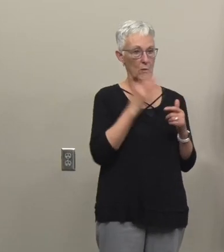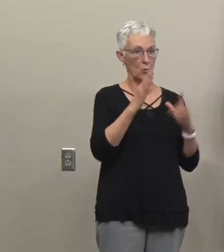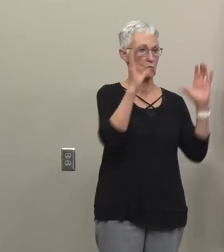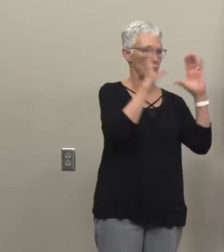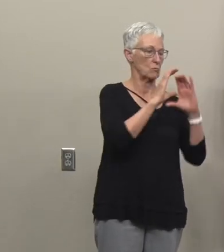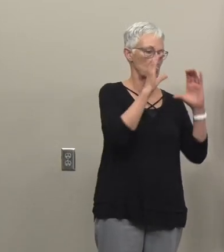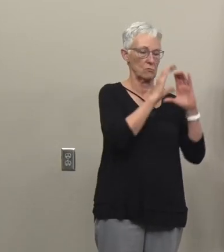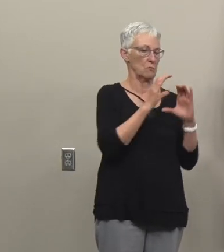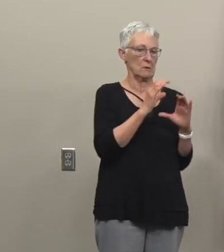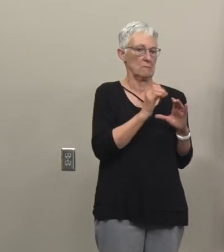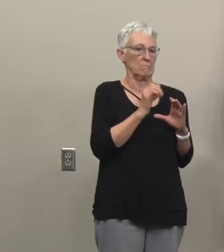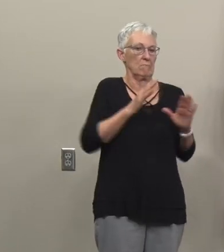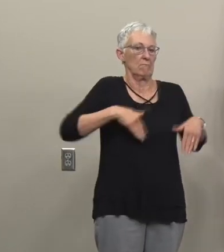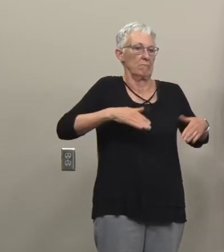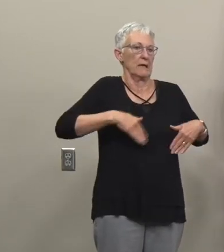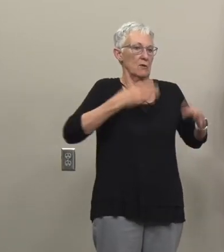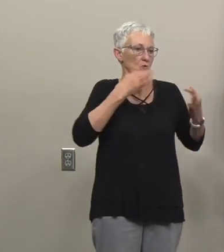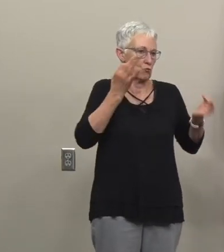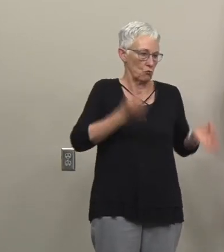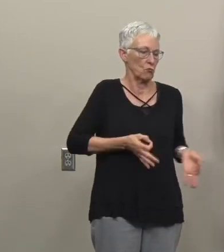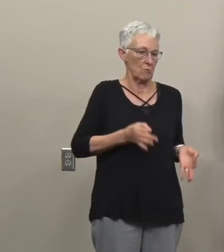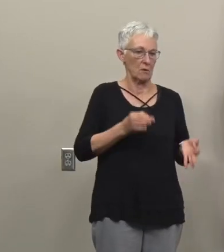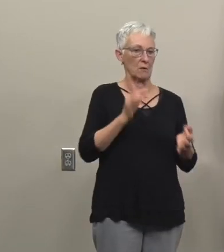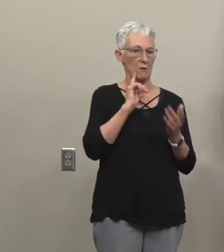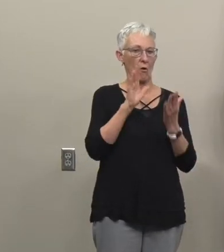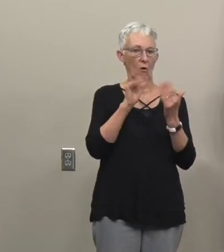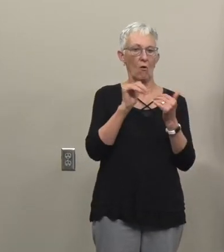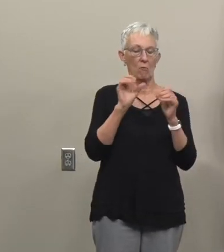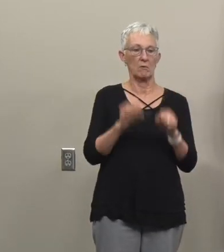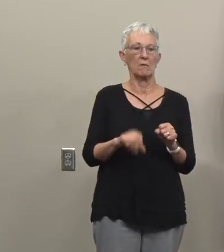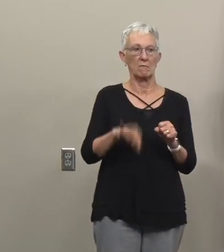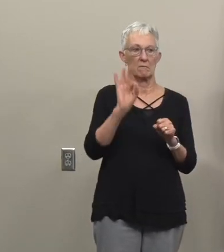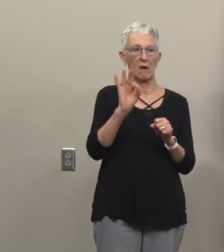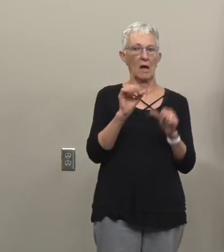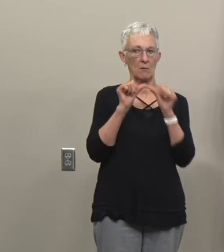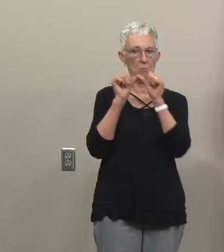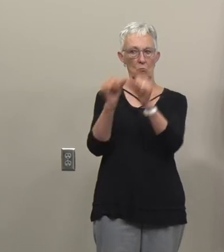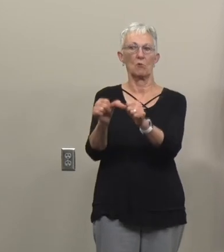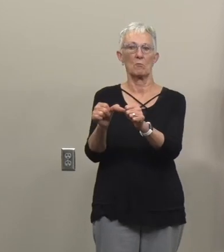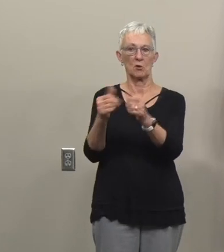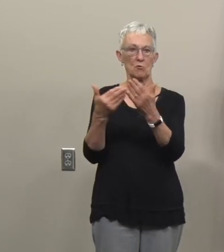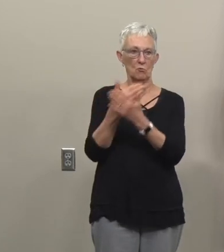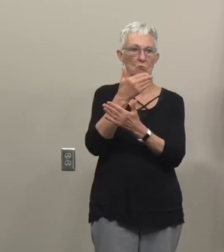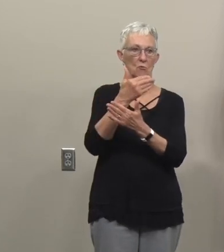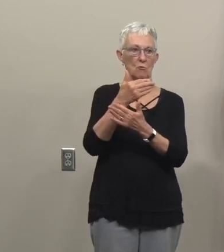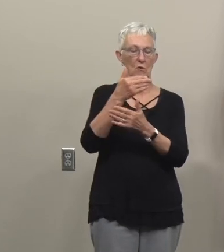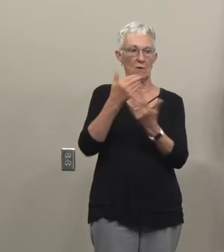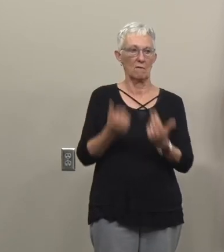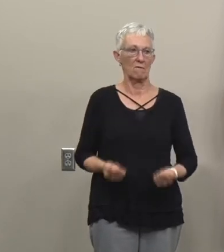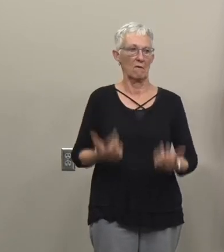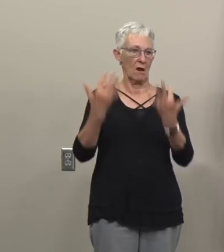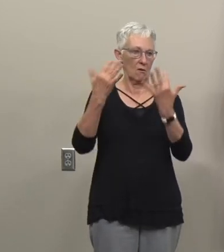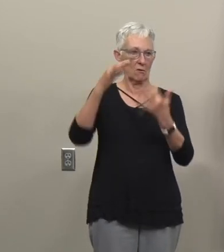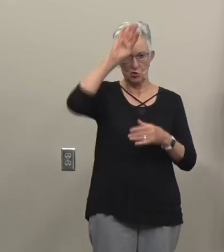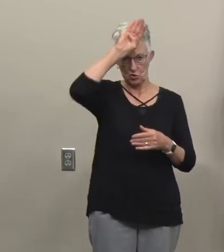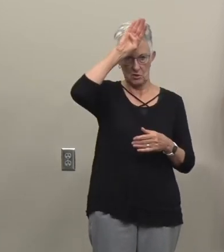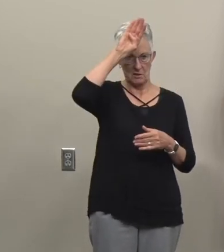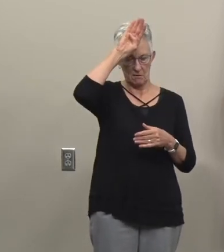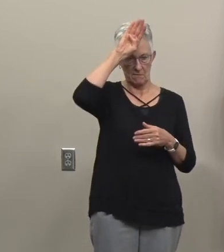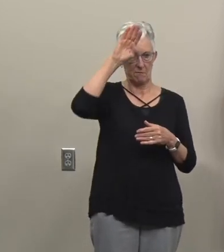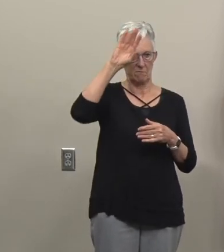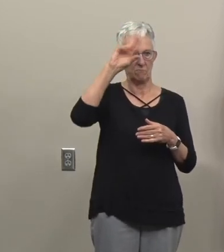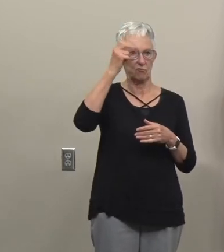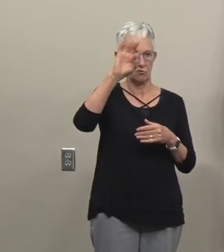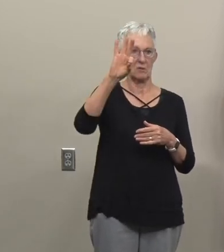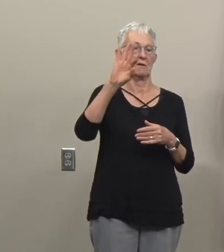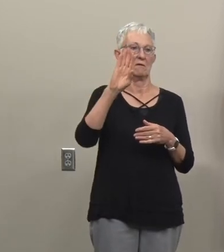in the near future in the hope that we can select a permanent chief by the end of this year. I'm pleased that Mike could join us here in person today, and I